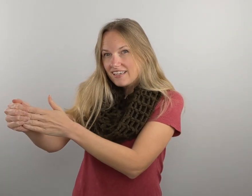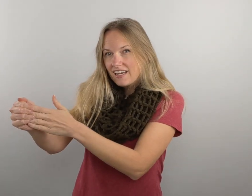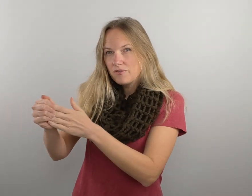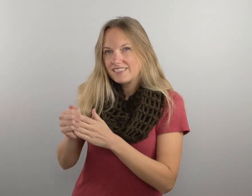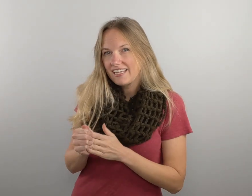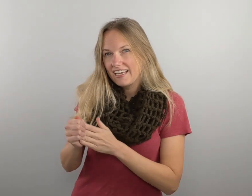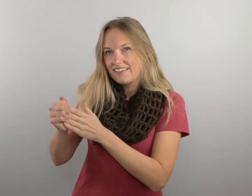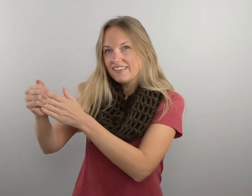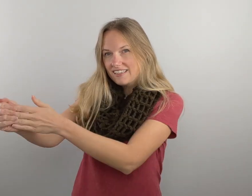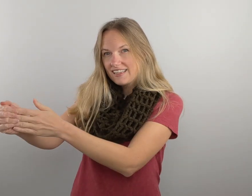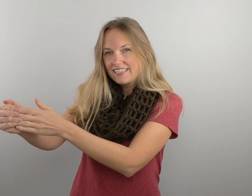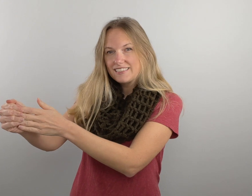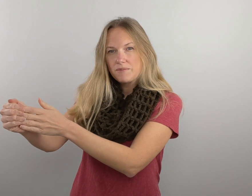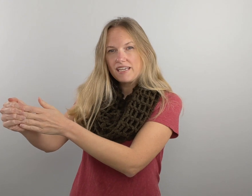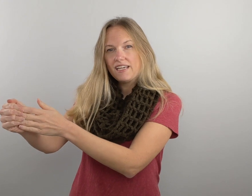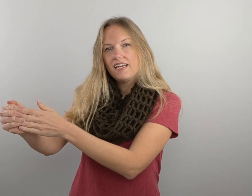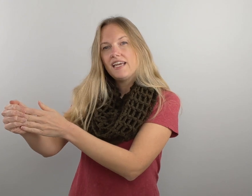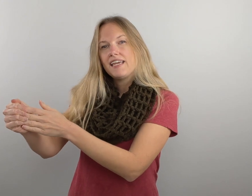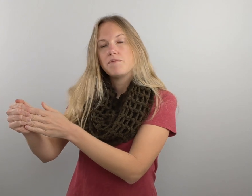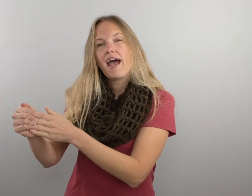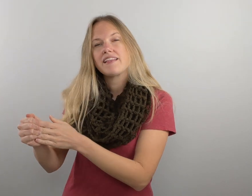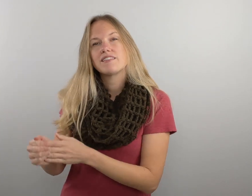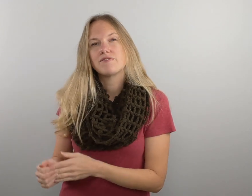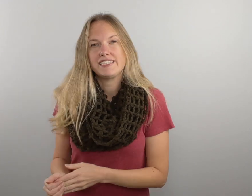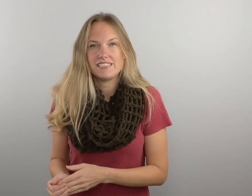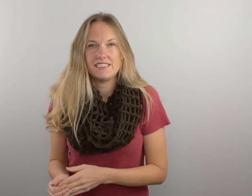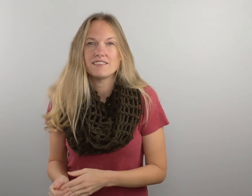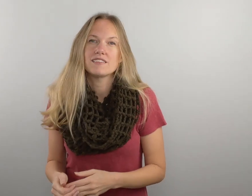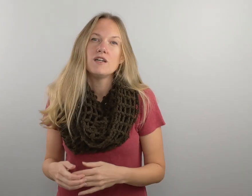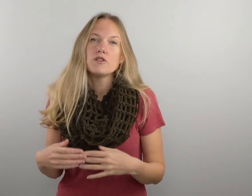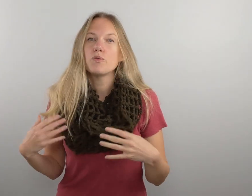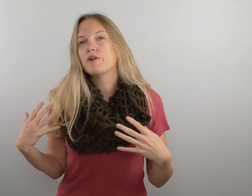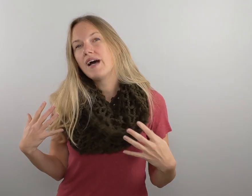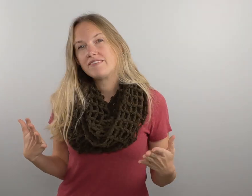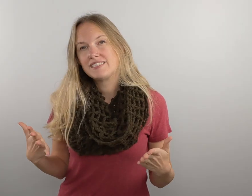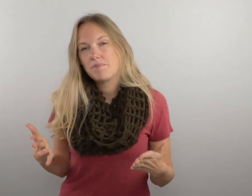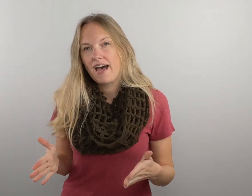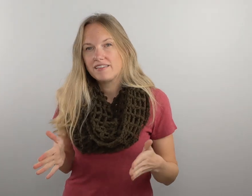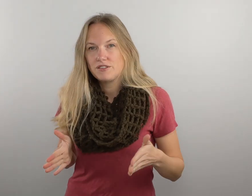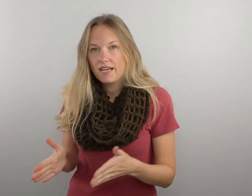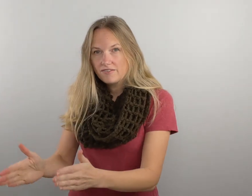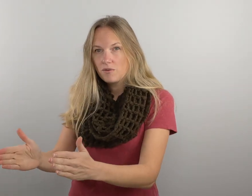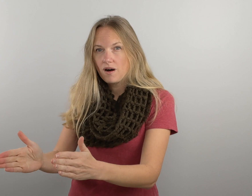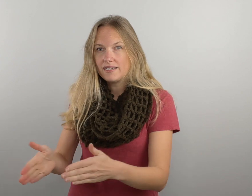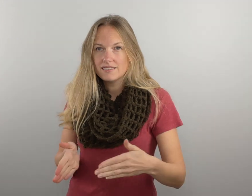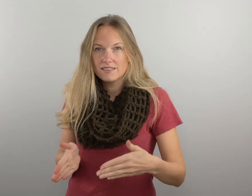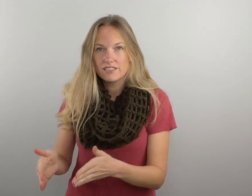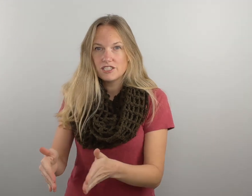Okay, once again, leads me in paths of righteousness. So we don't have to say paths. You can if you want. You can just show